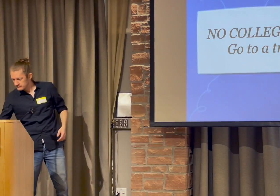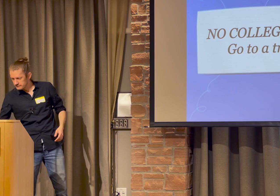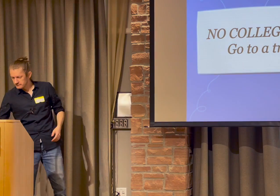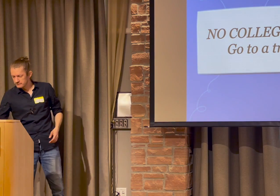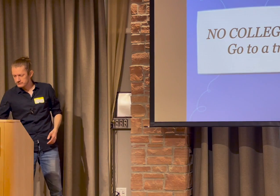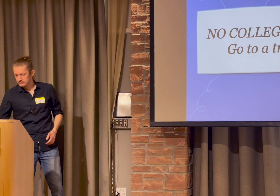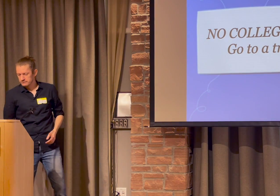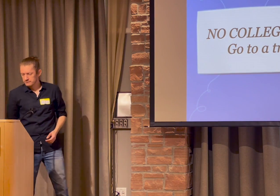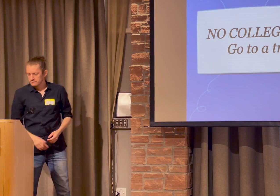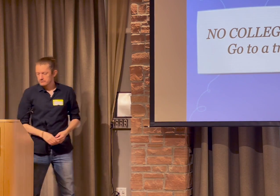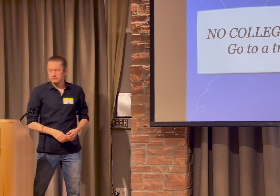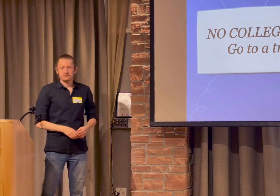too.